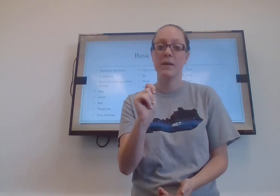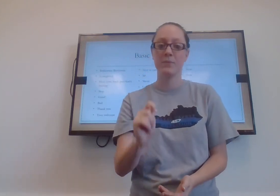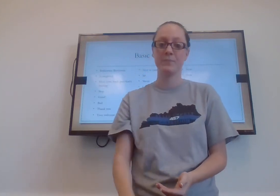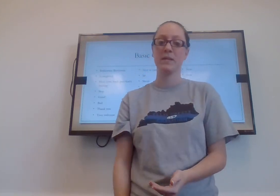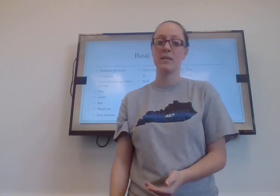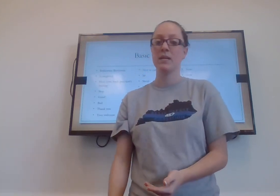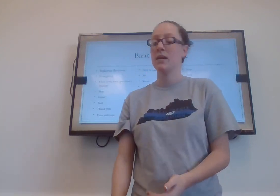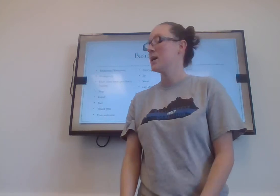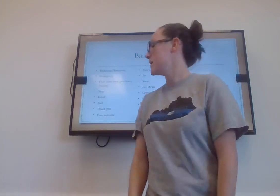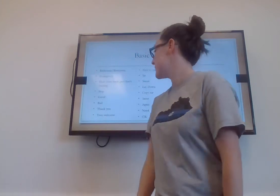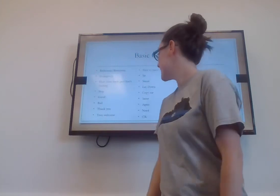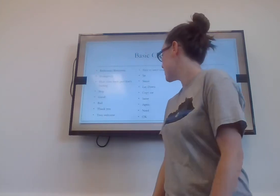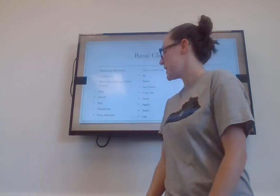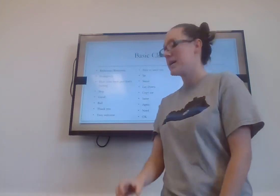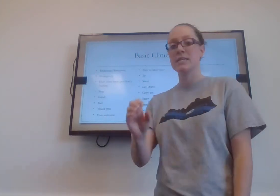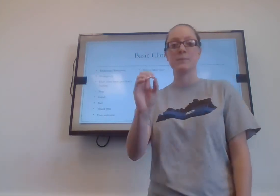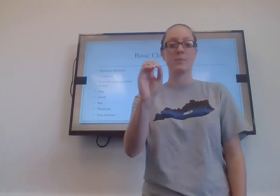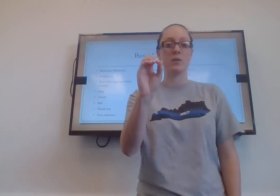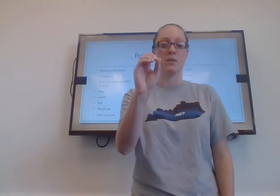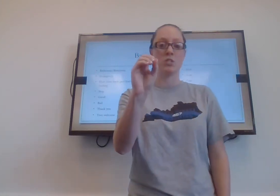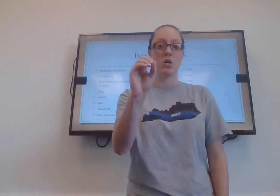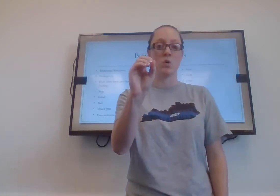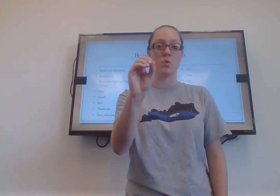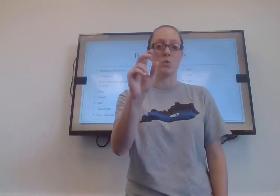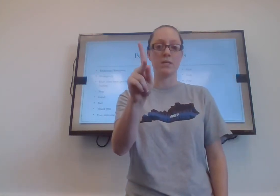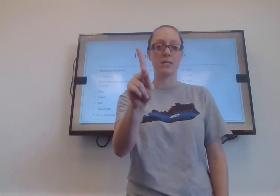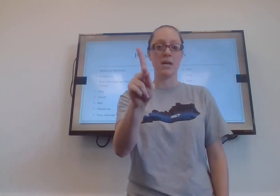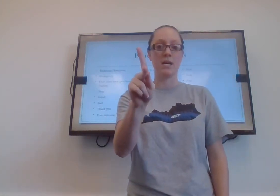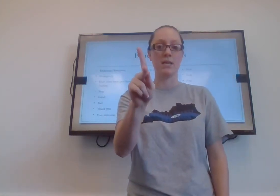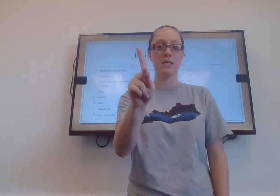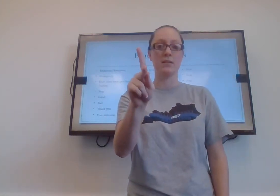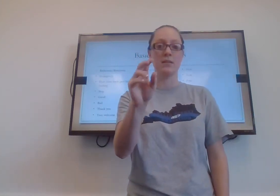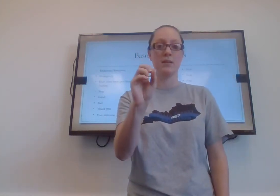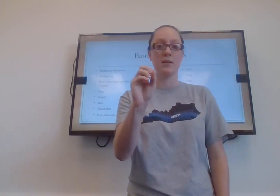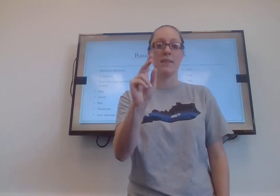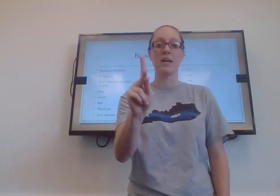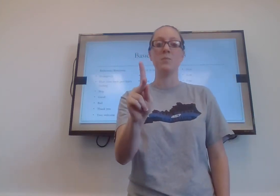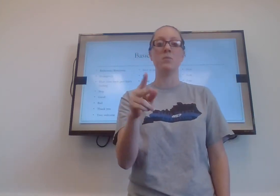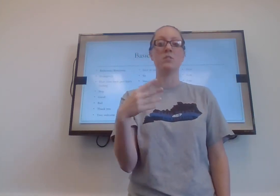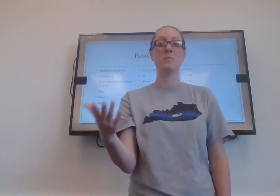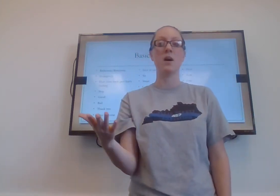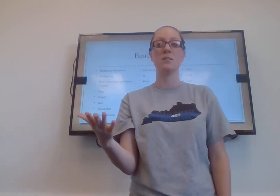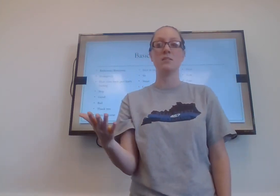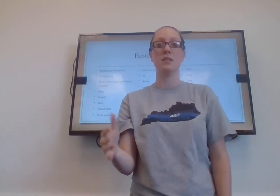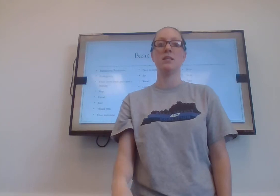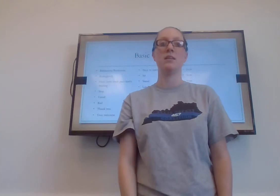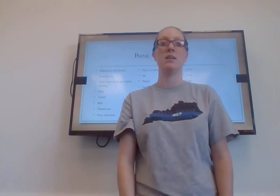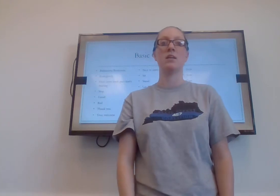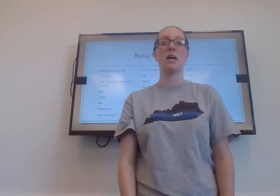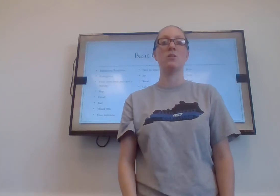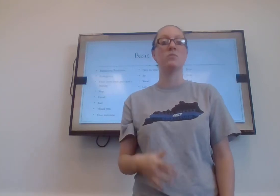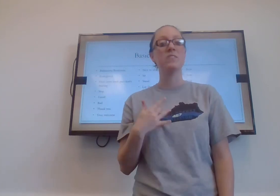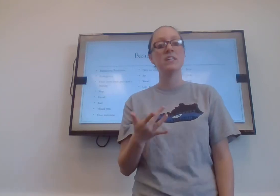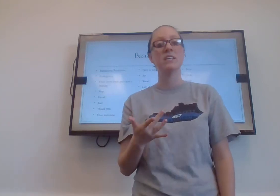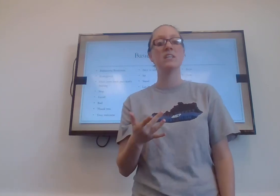bathroom. Okay, it's pretty much okay. That could be a response to anything. How you're feeling? You